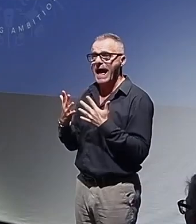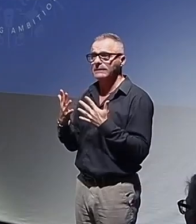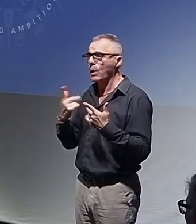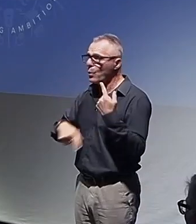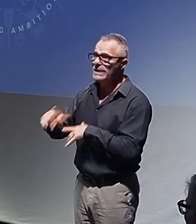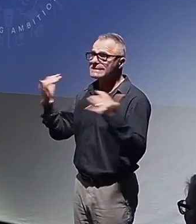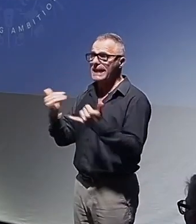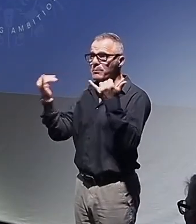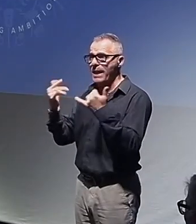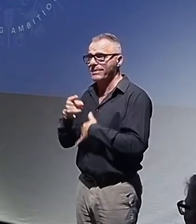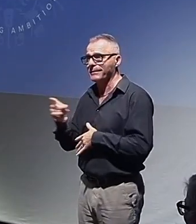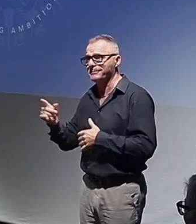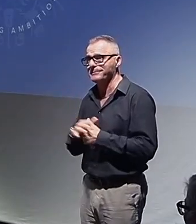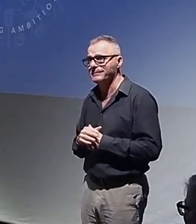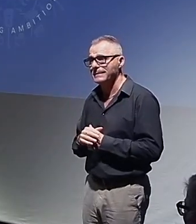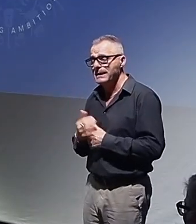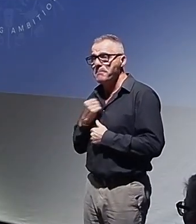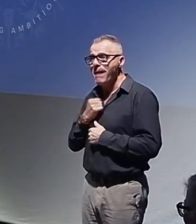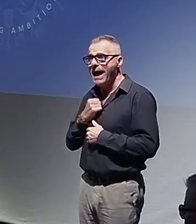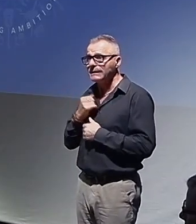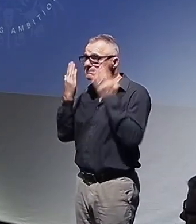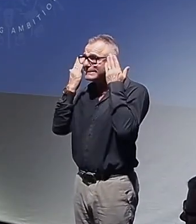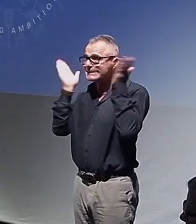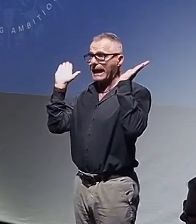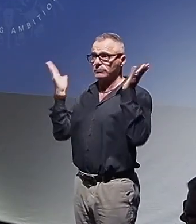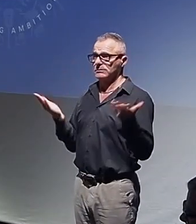sticky out ears. Mine aren't that big, they just stick out.